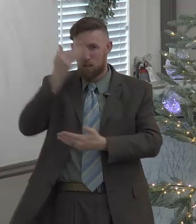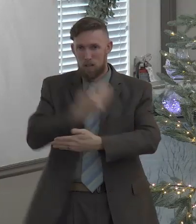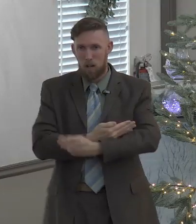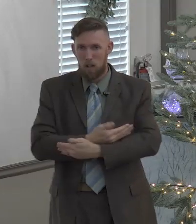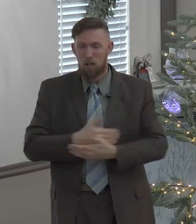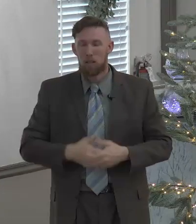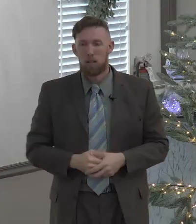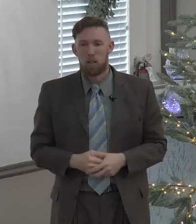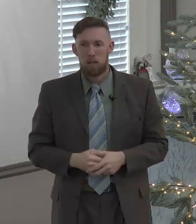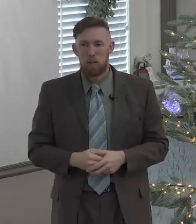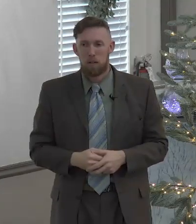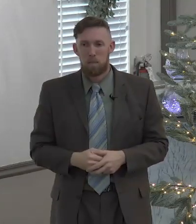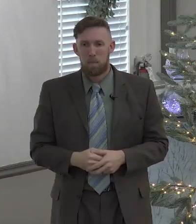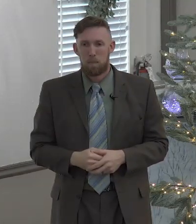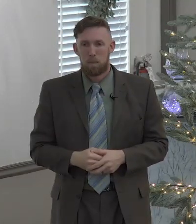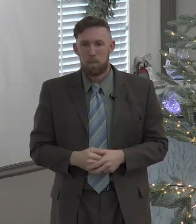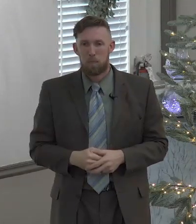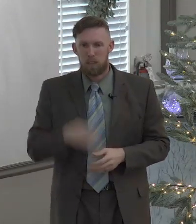Son.